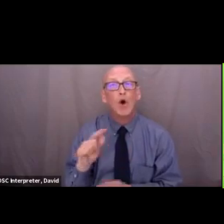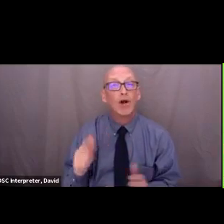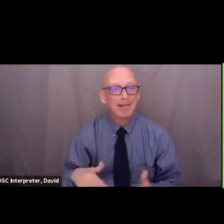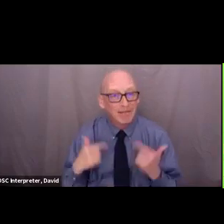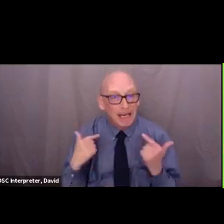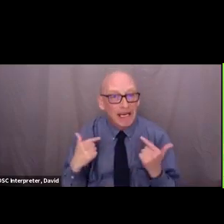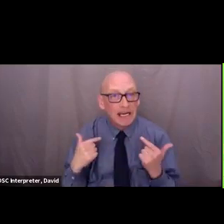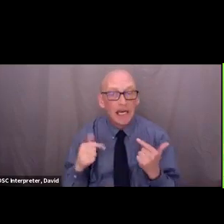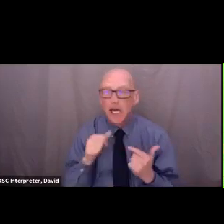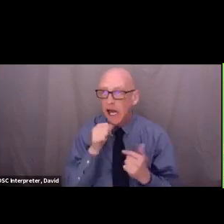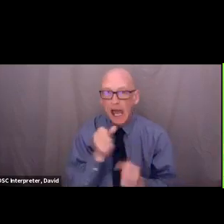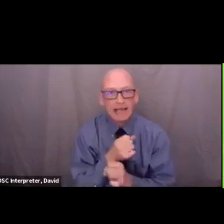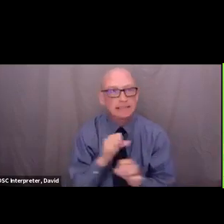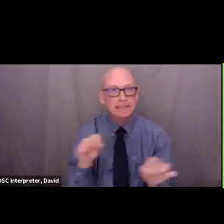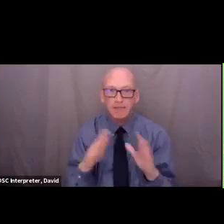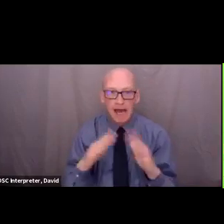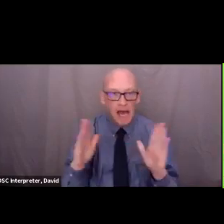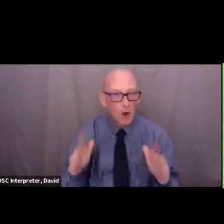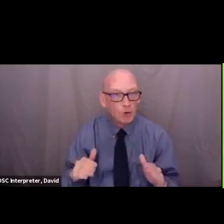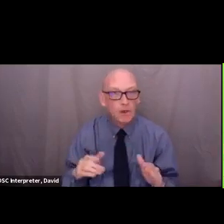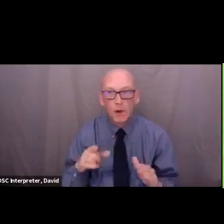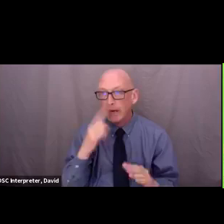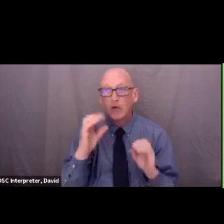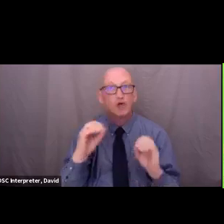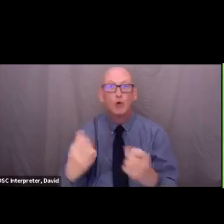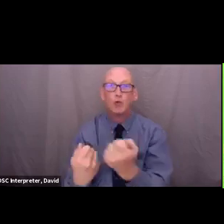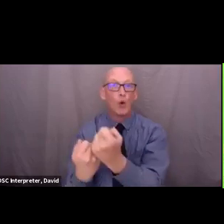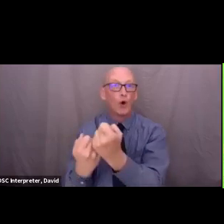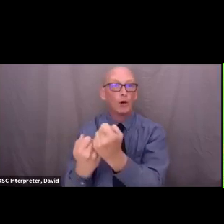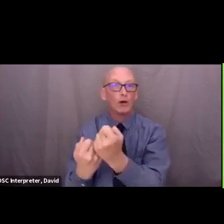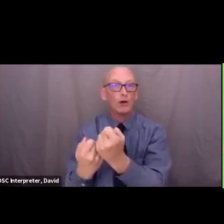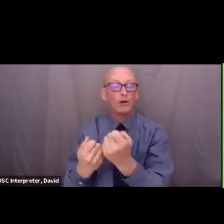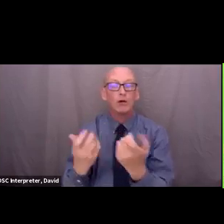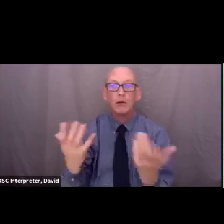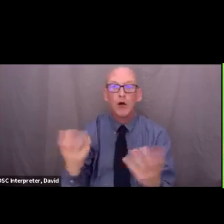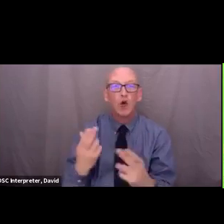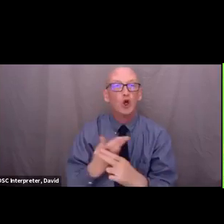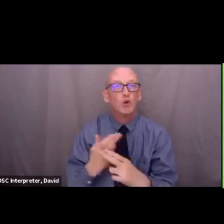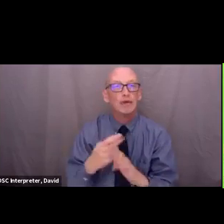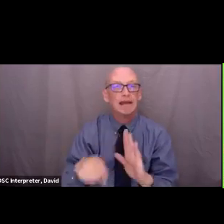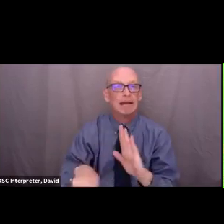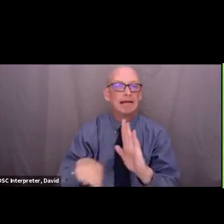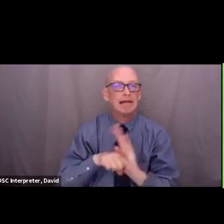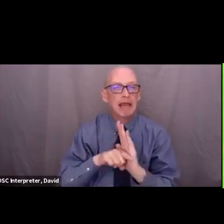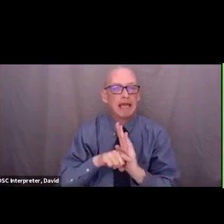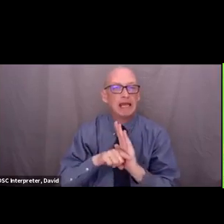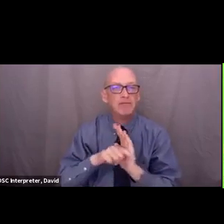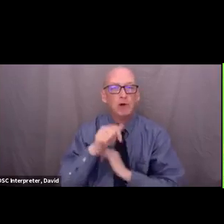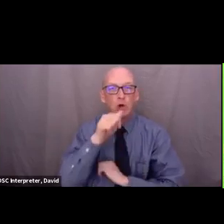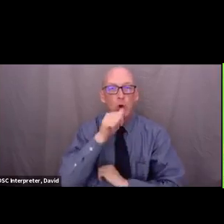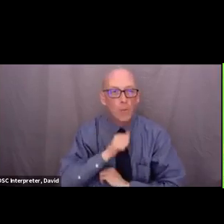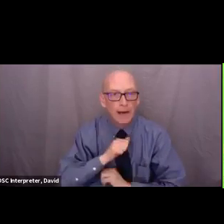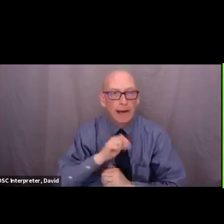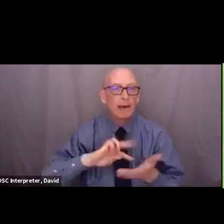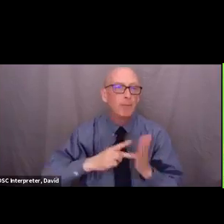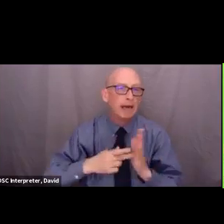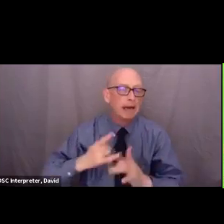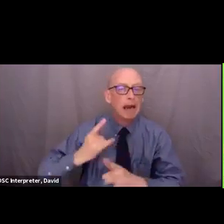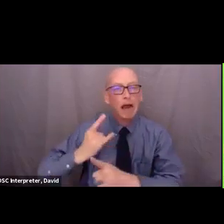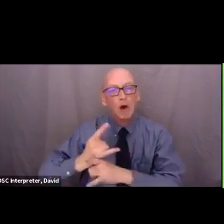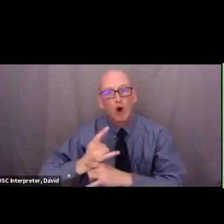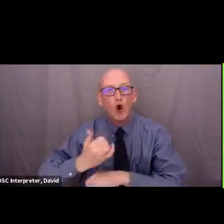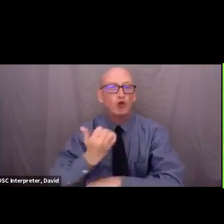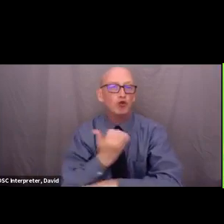in unsafe housing because no support. So using negative copings such as alcohol or drug usage,